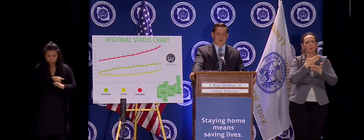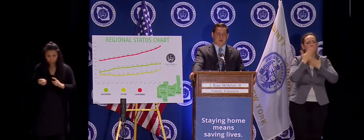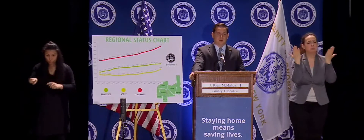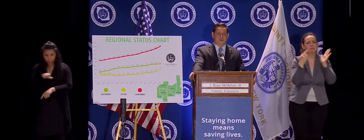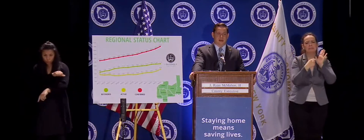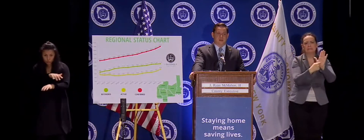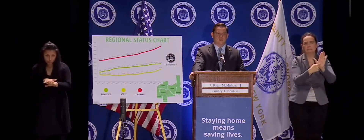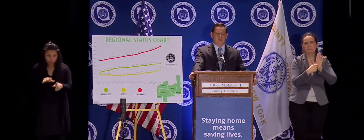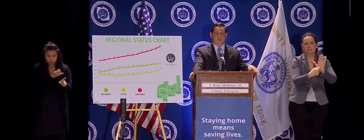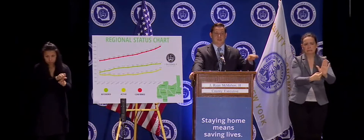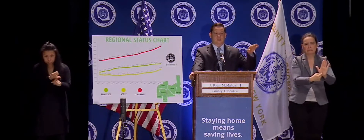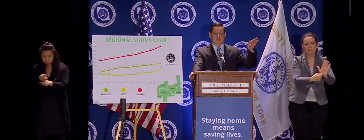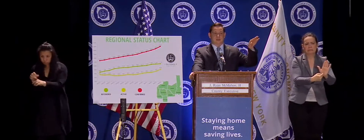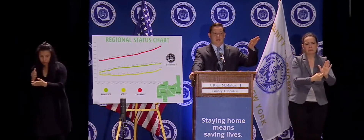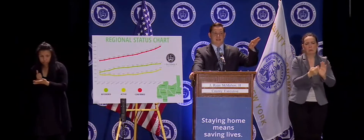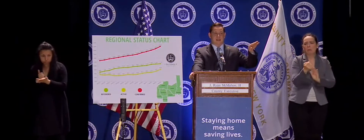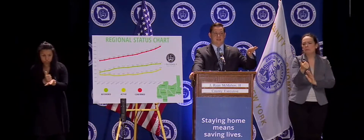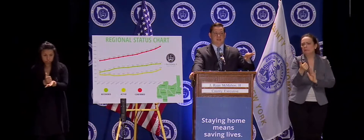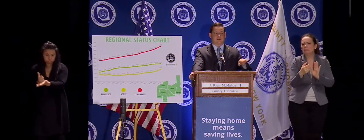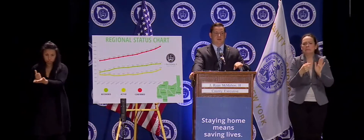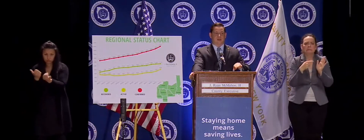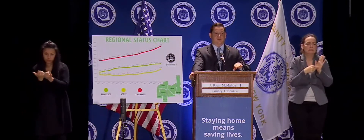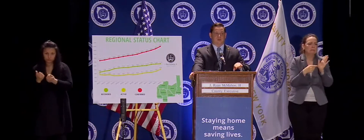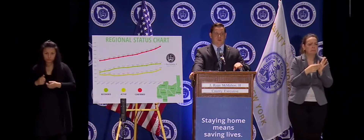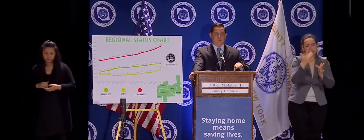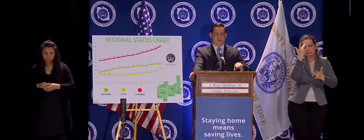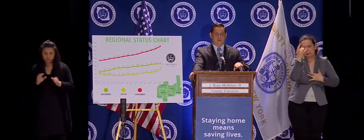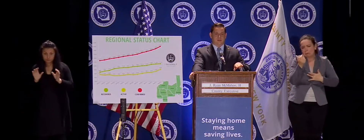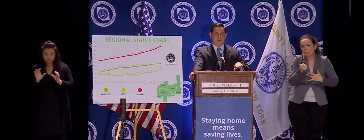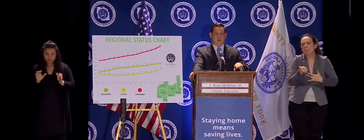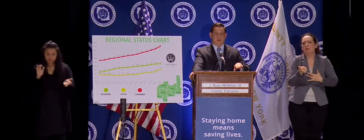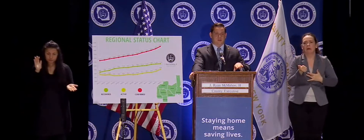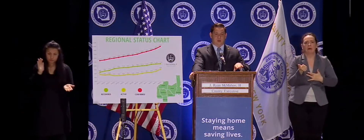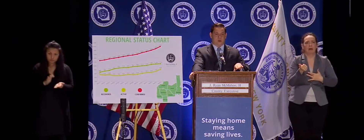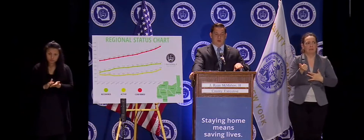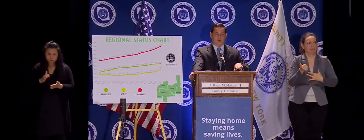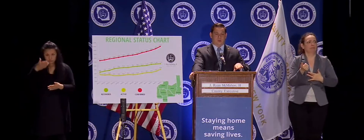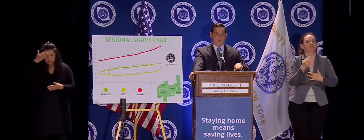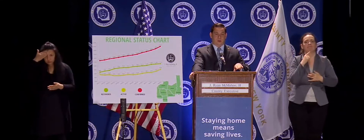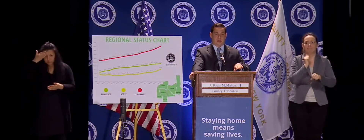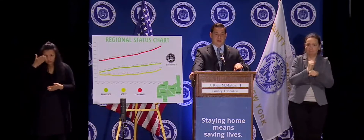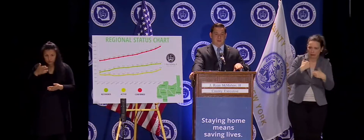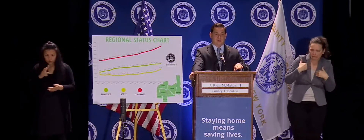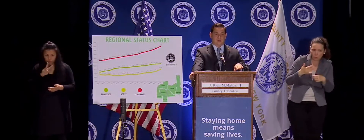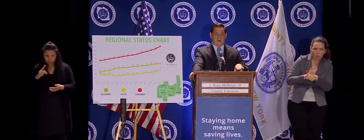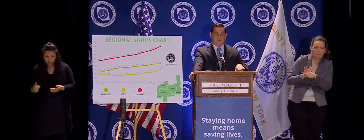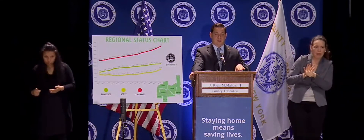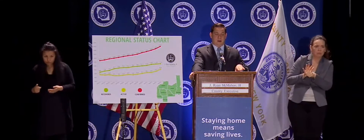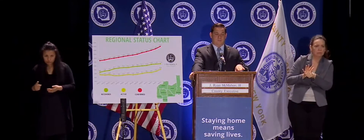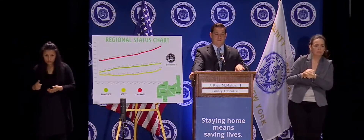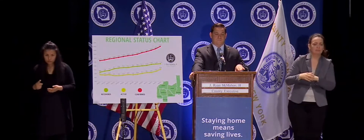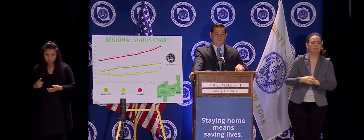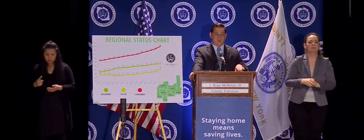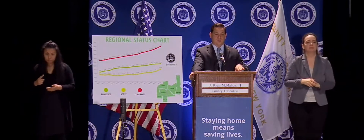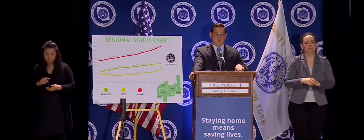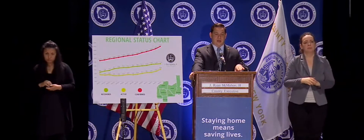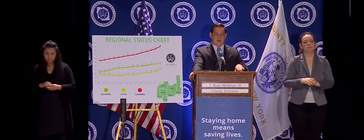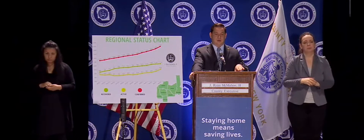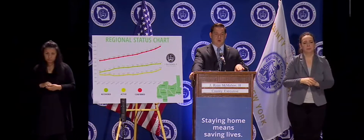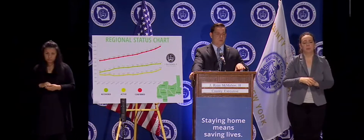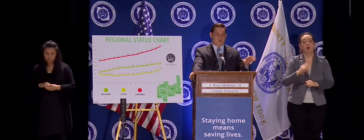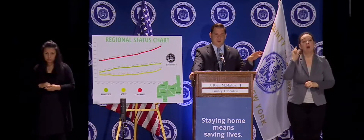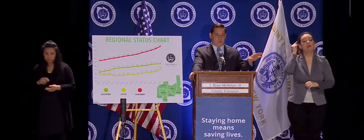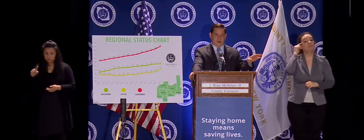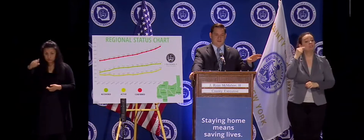the idea was that you need to see less cases every day for 14 days, that's the only way you're going to open up your economy,